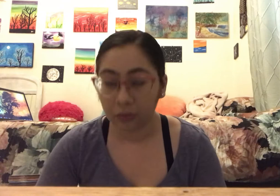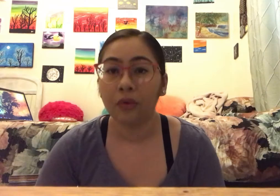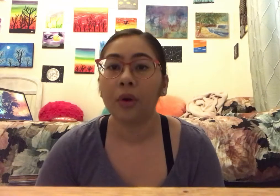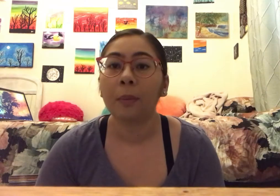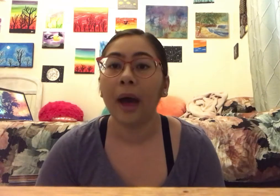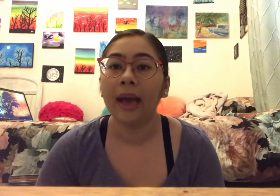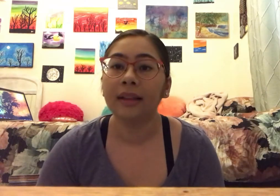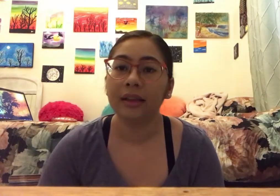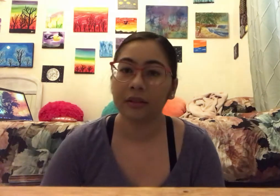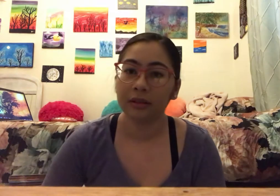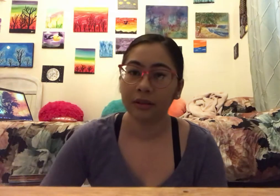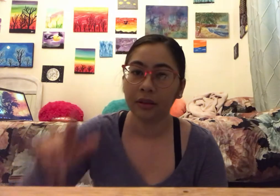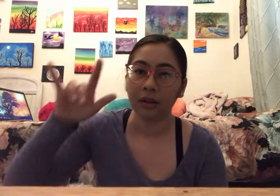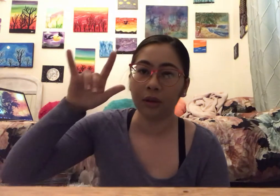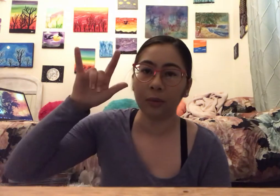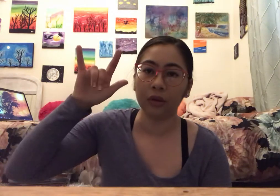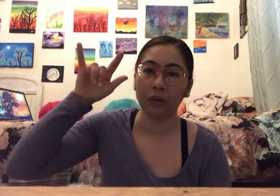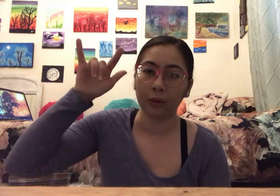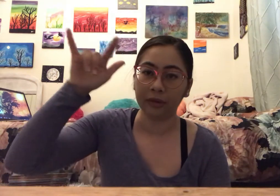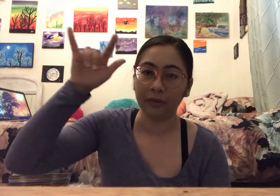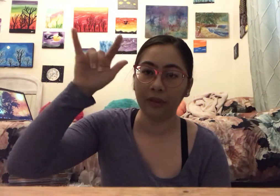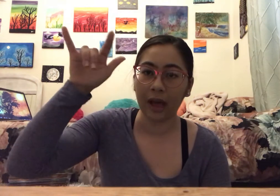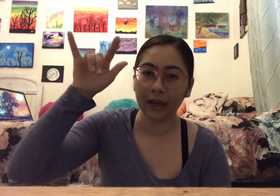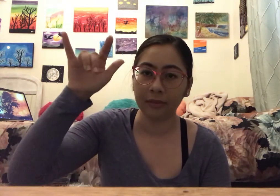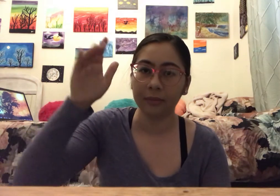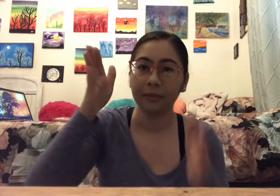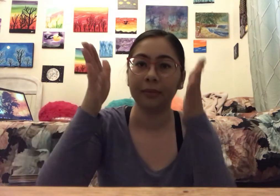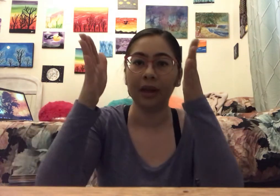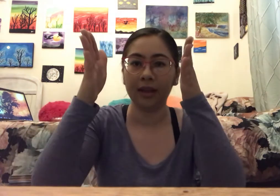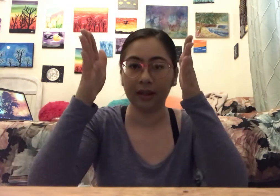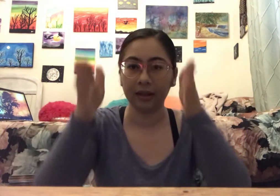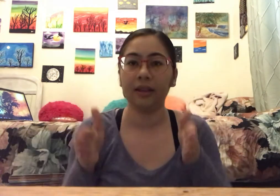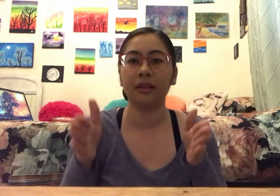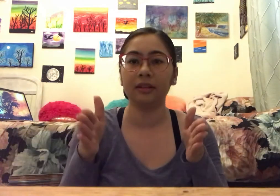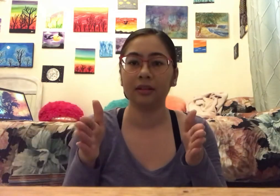For pilot, you put the word fly and then like this.